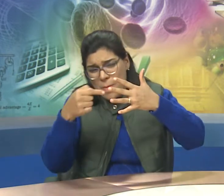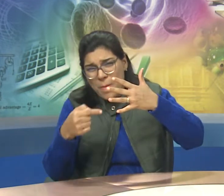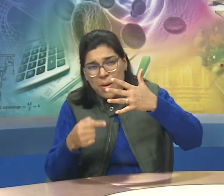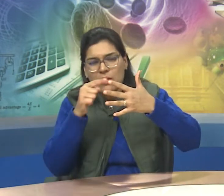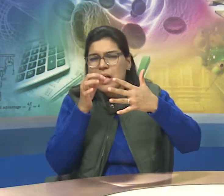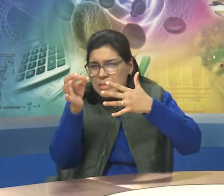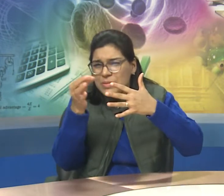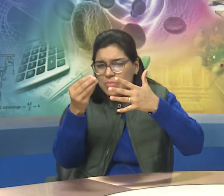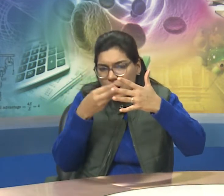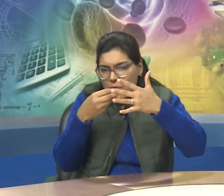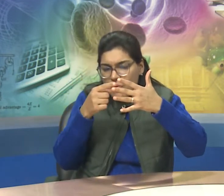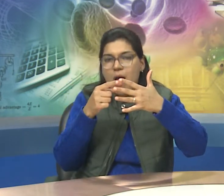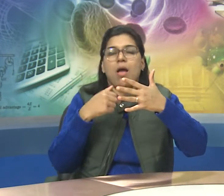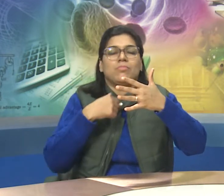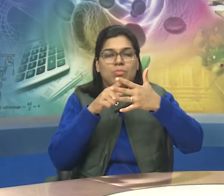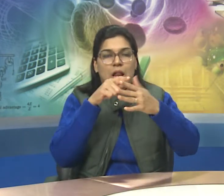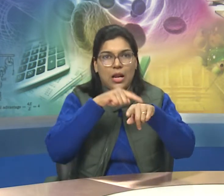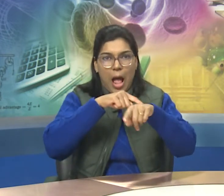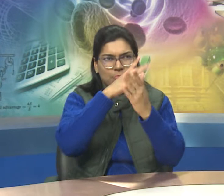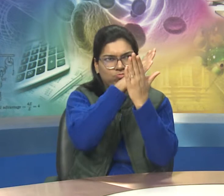improved perspective.